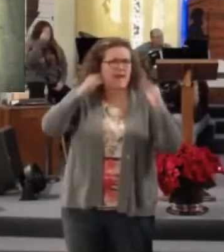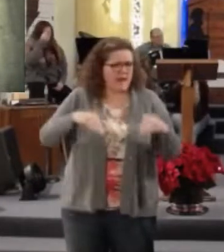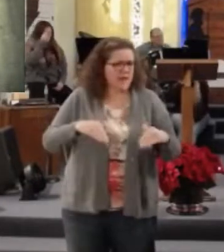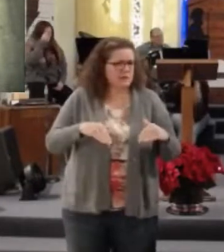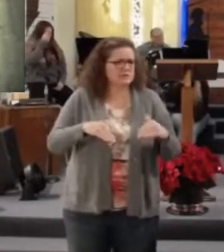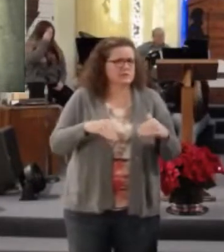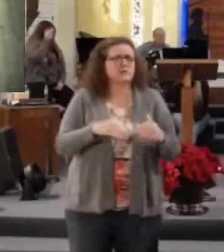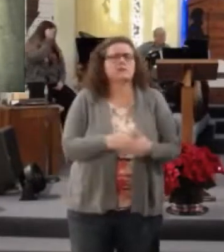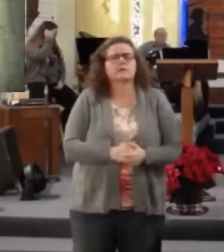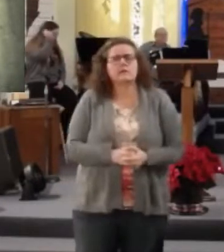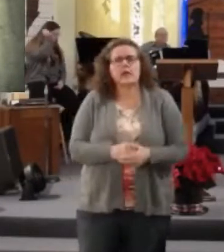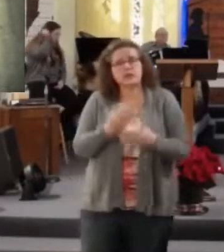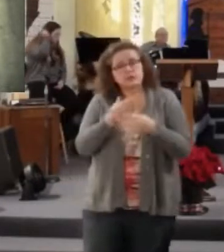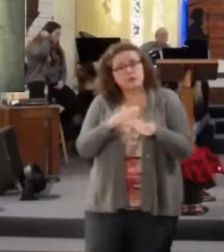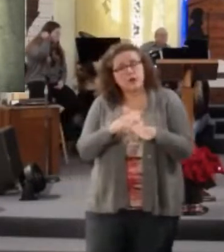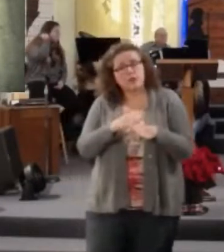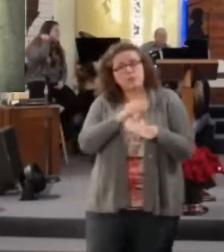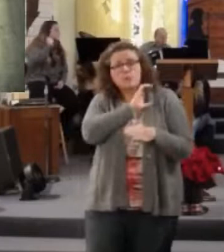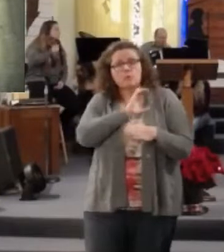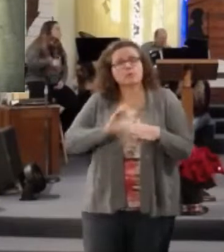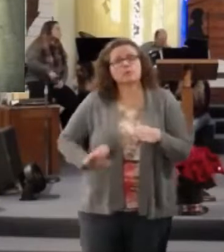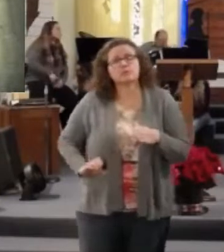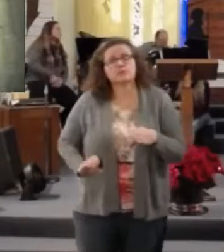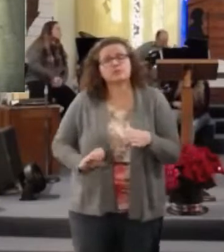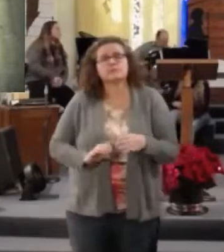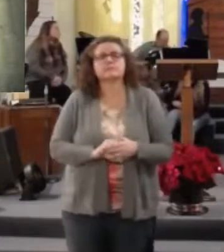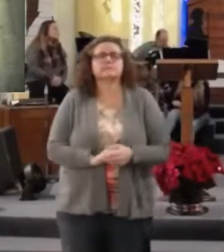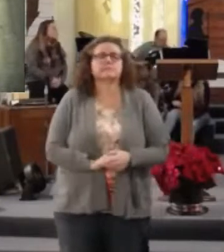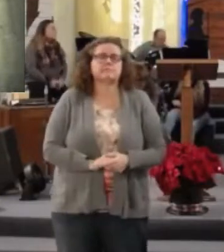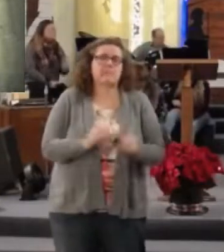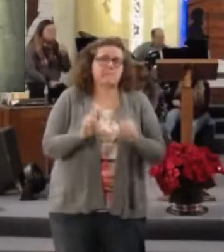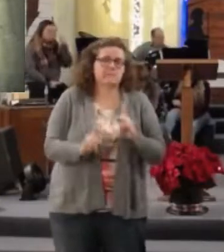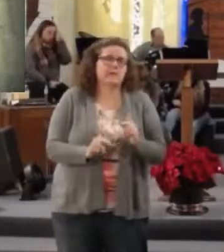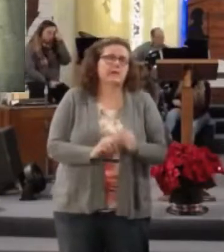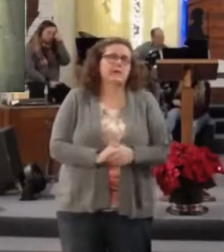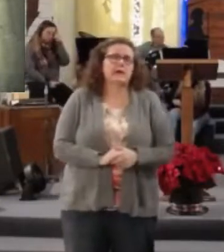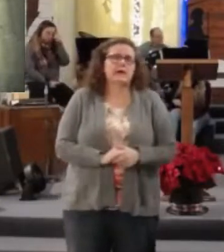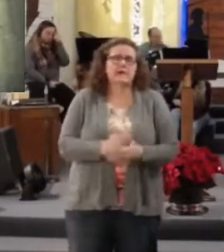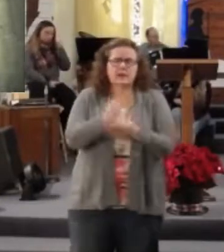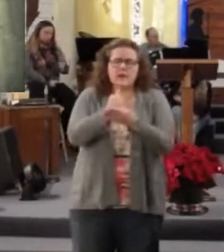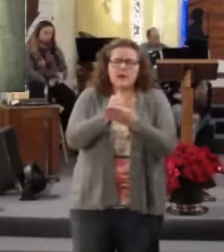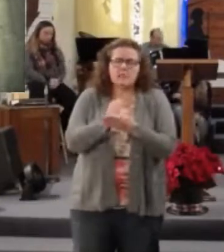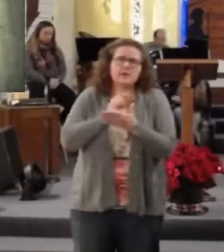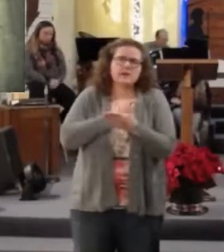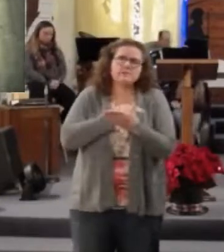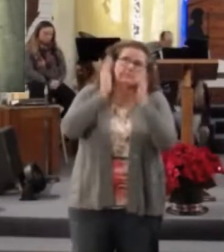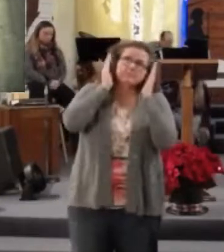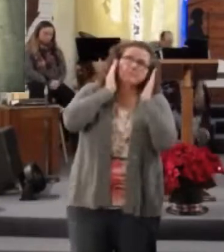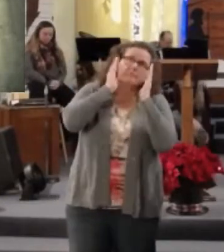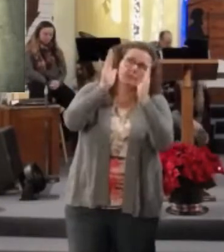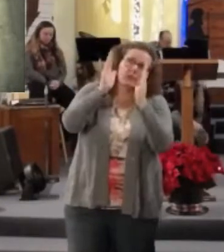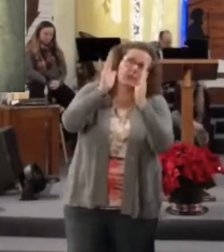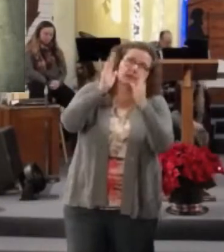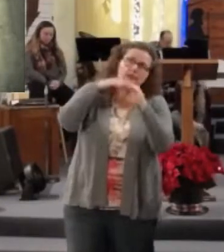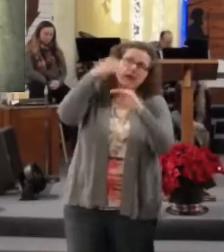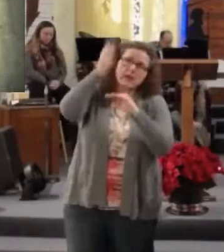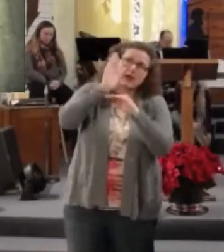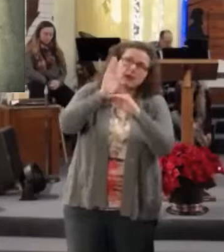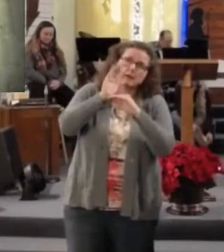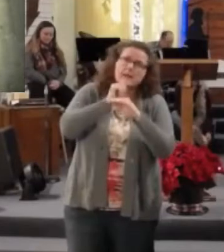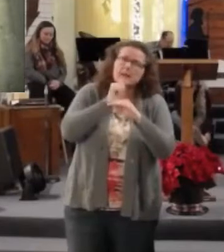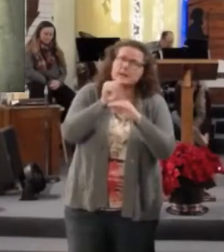share them with other Christians. And I think that'll help us keep our eyes focused on him instead of